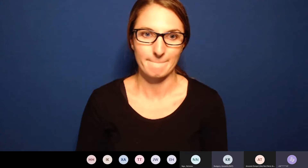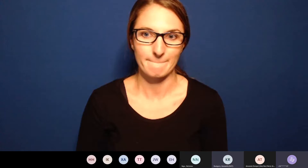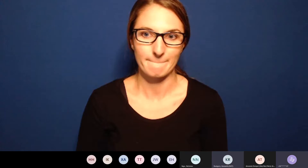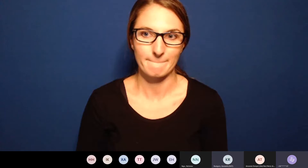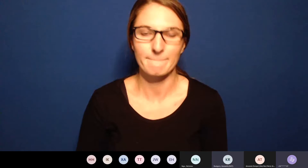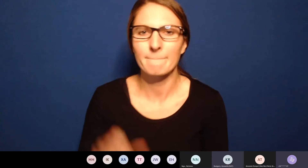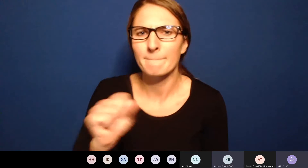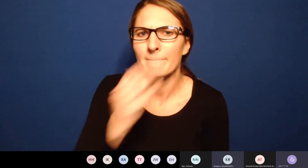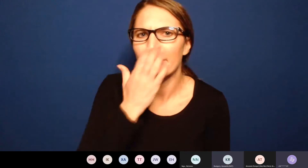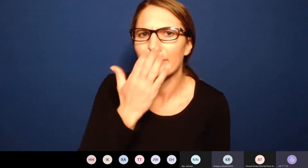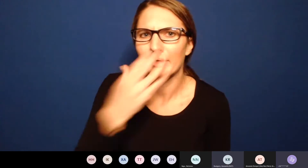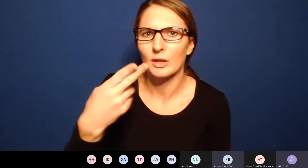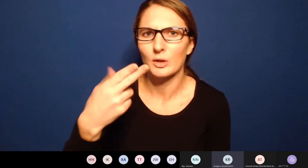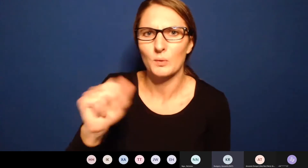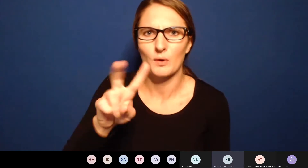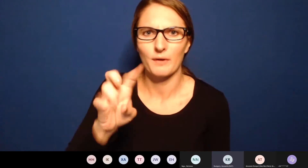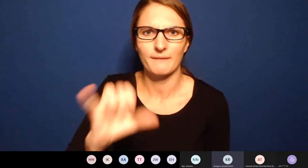Yeah, thank you, Harvey.